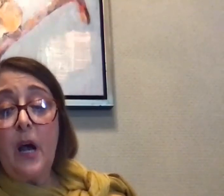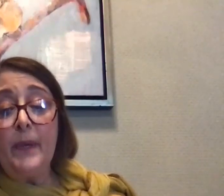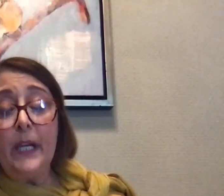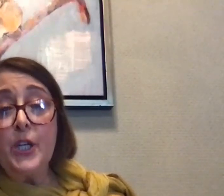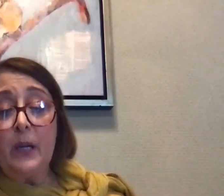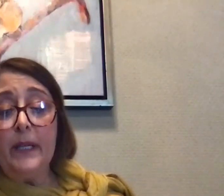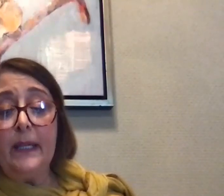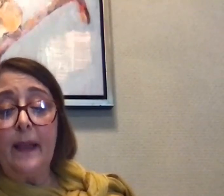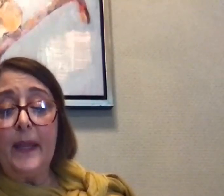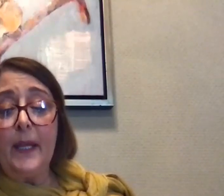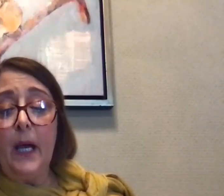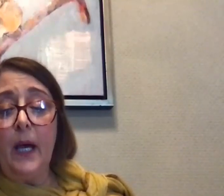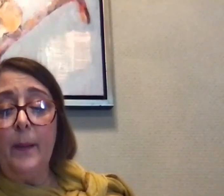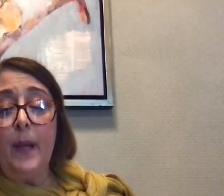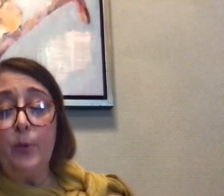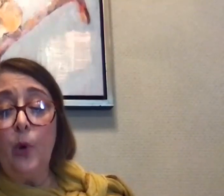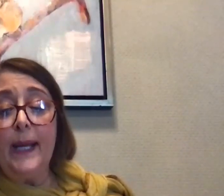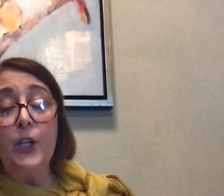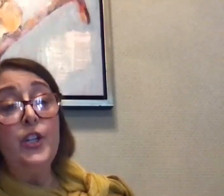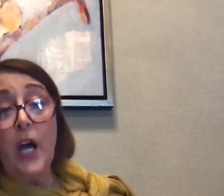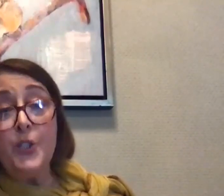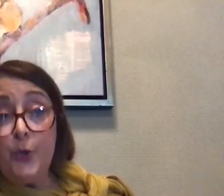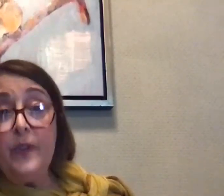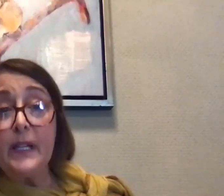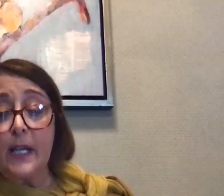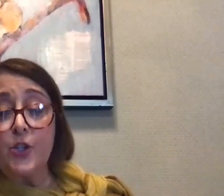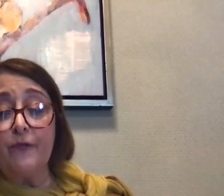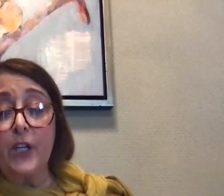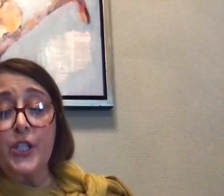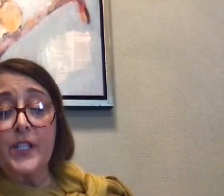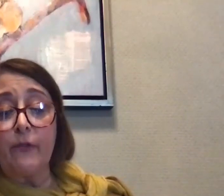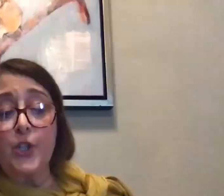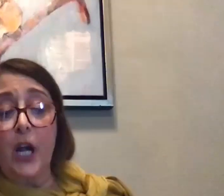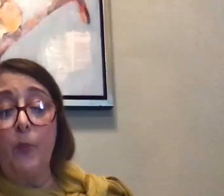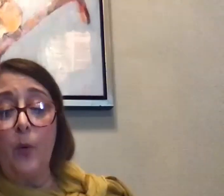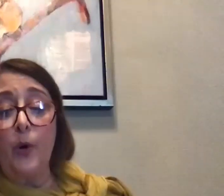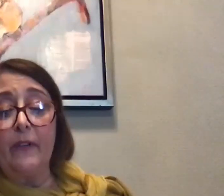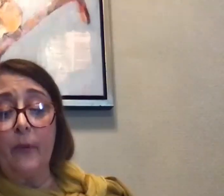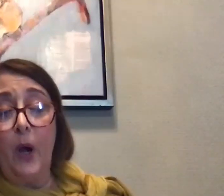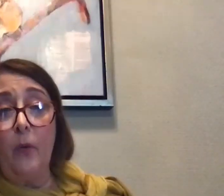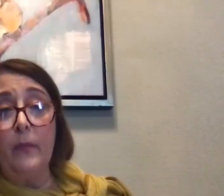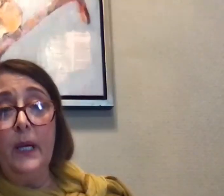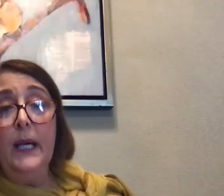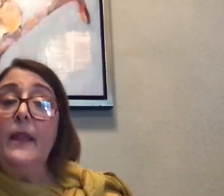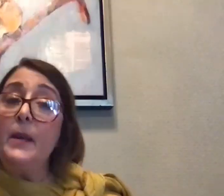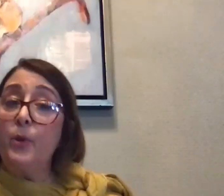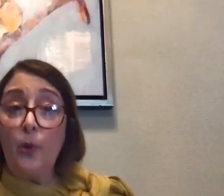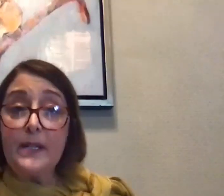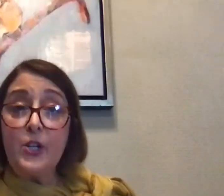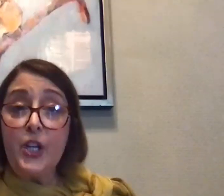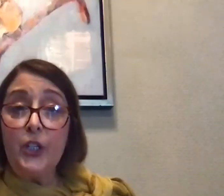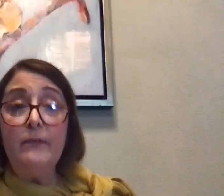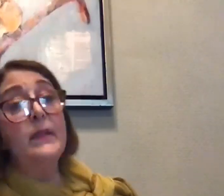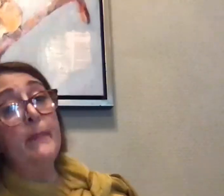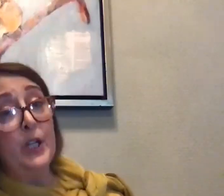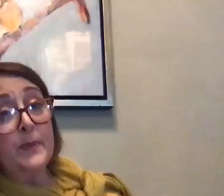Reasonable Accommodation Committee that the employee could not do the essential functions of her job while working from home. The employee said